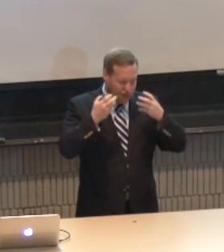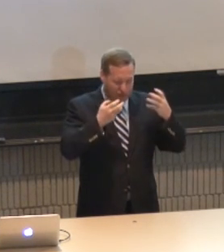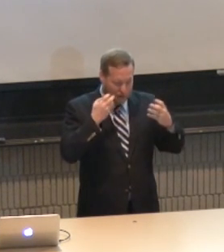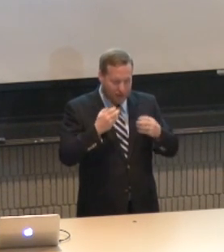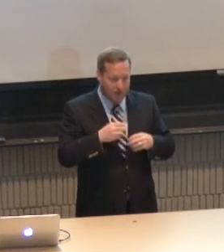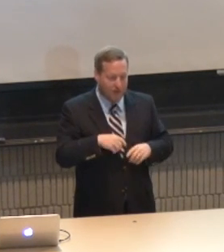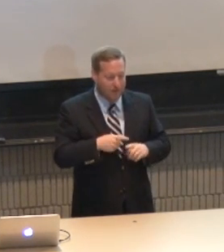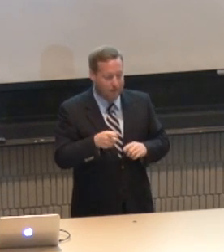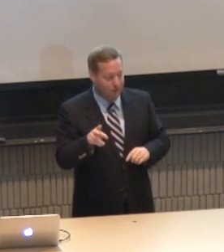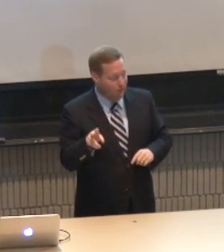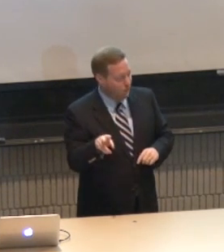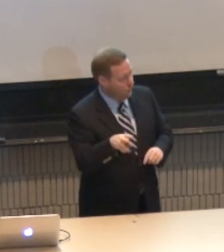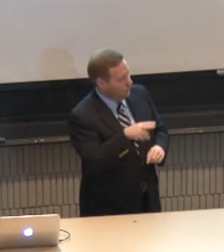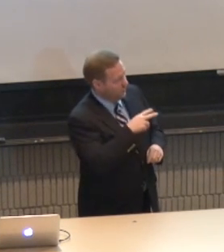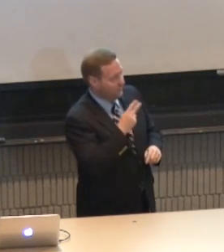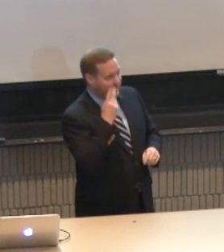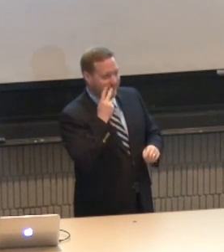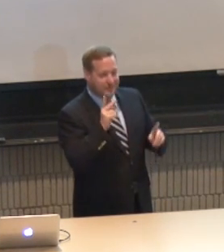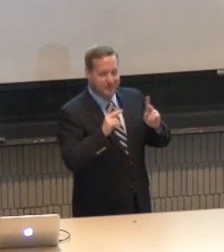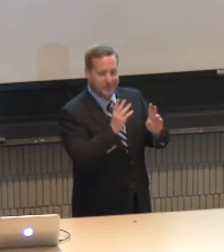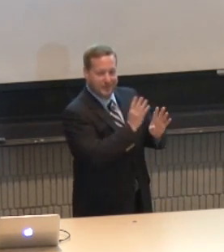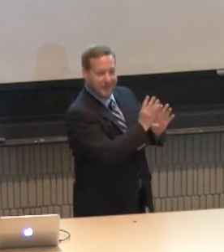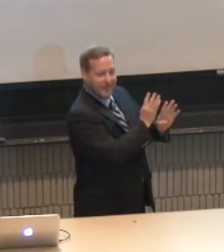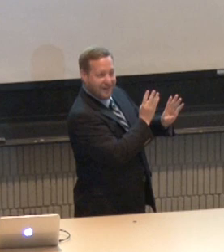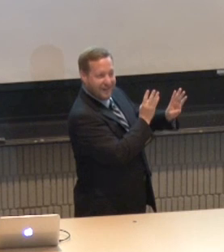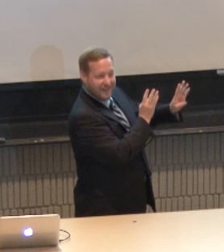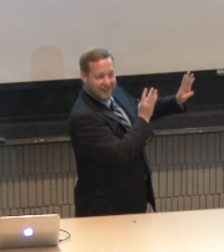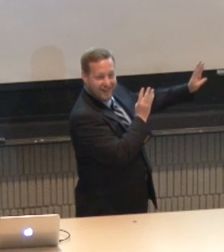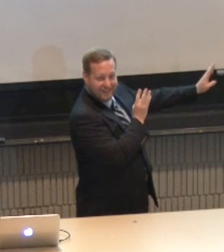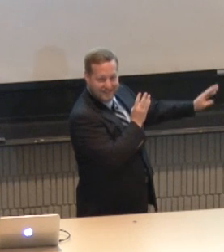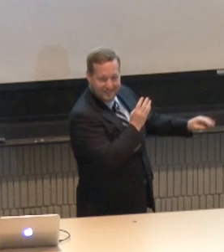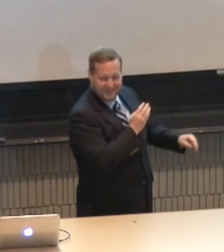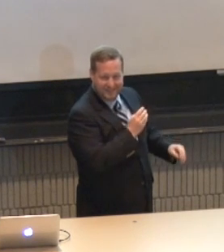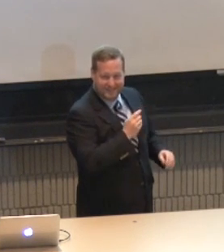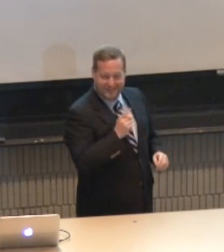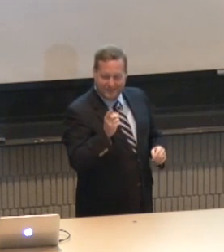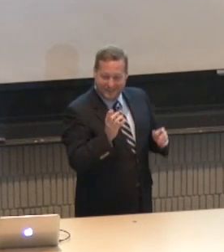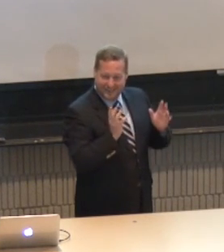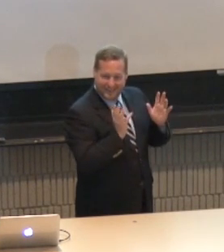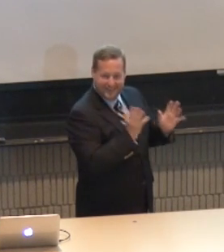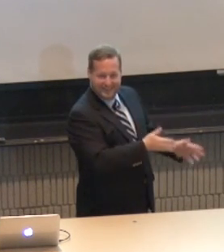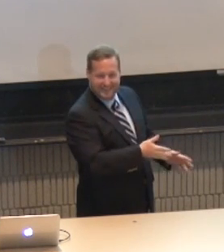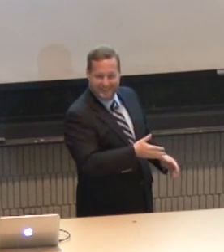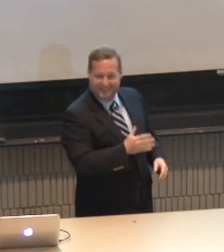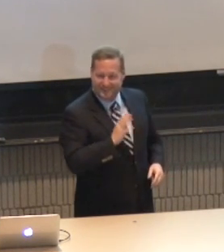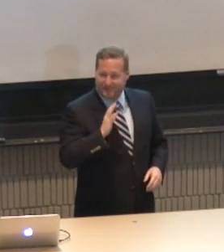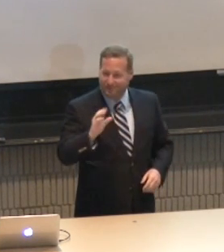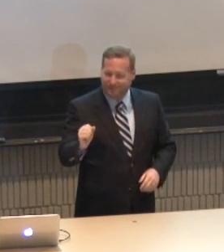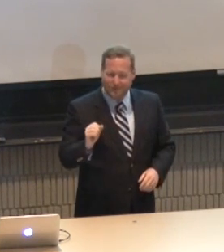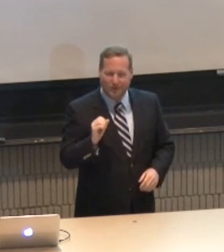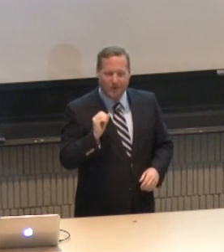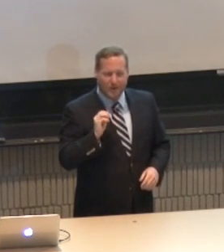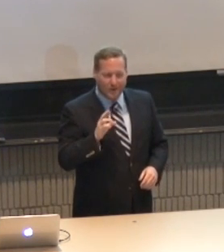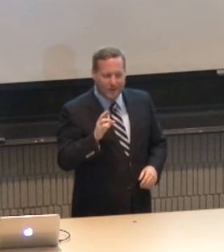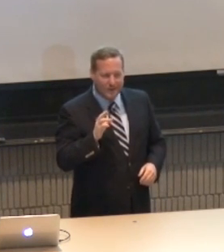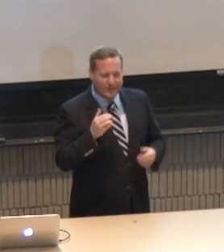and scarred by branches as they navigate their way through. But if you look through, there's a line of